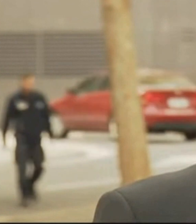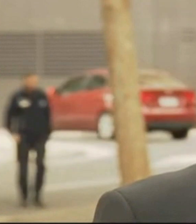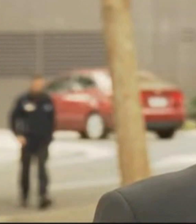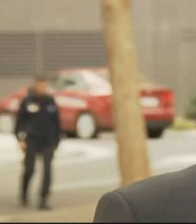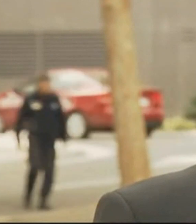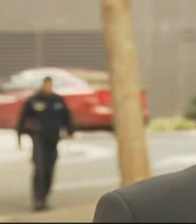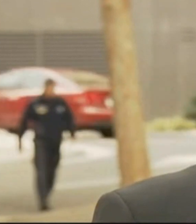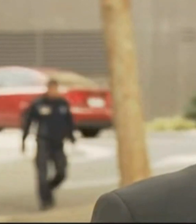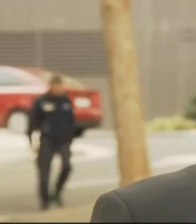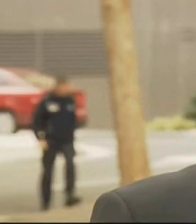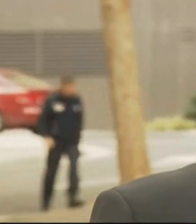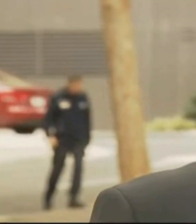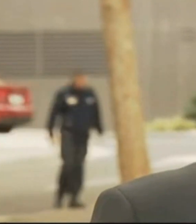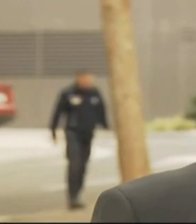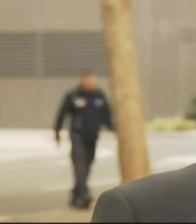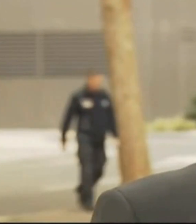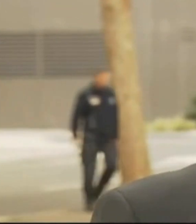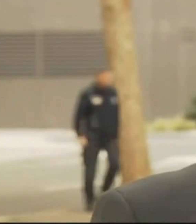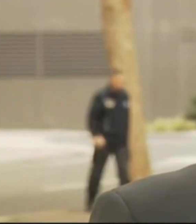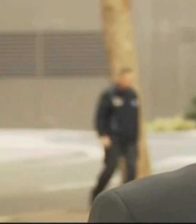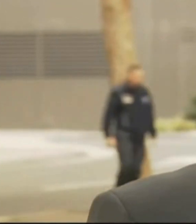pandemic does not differentiate